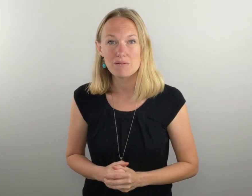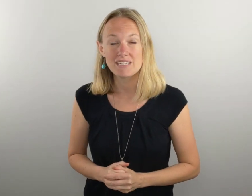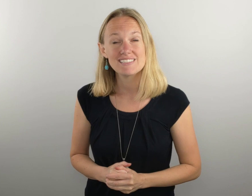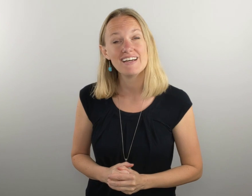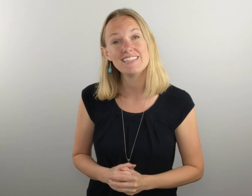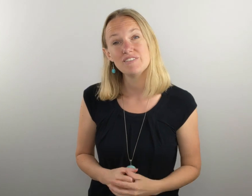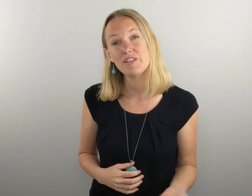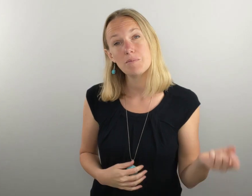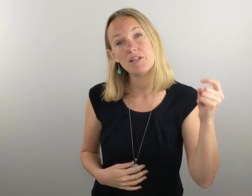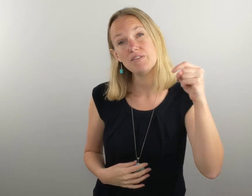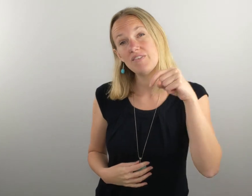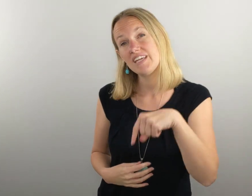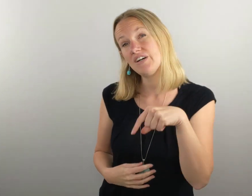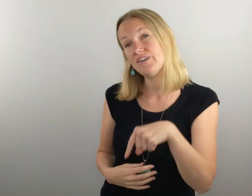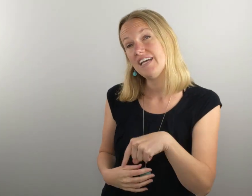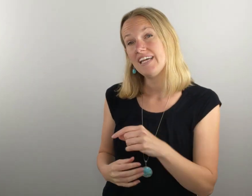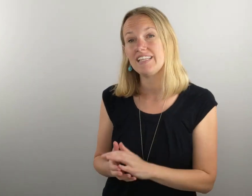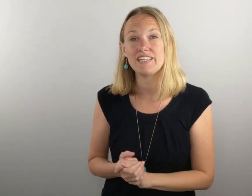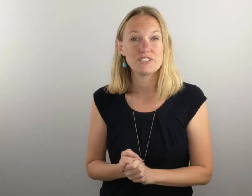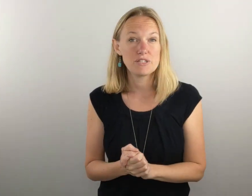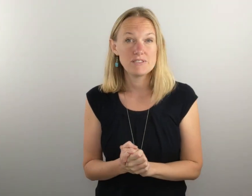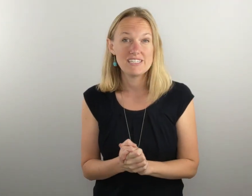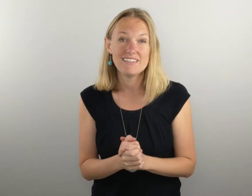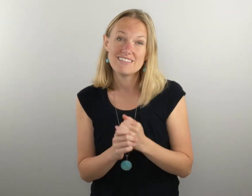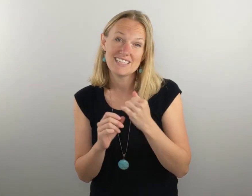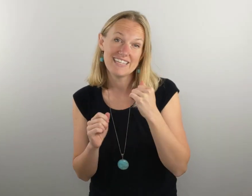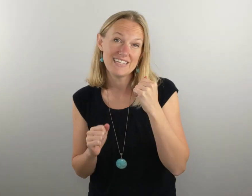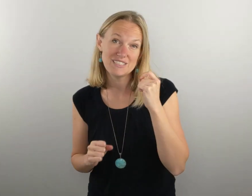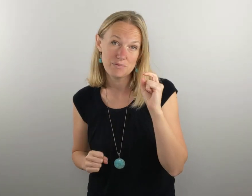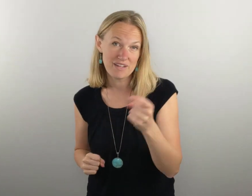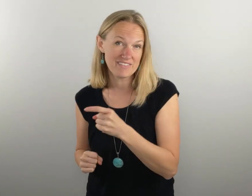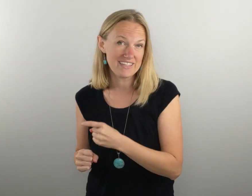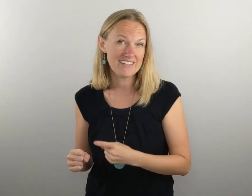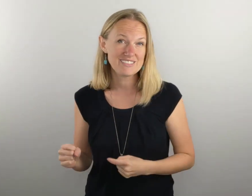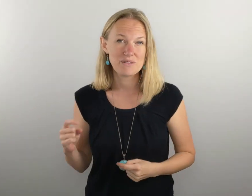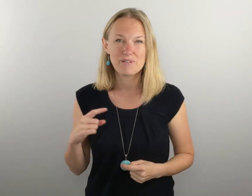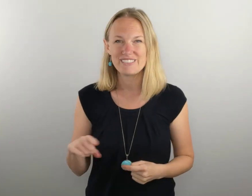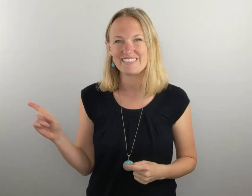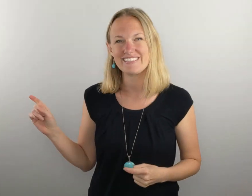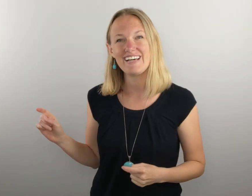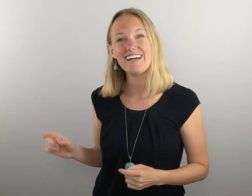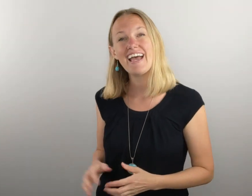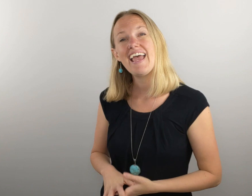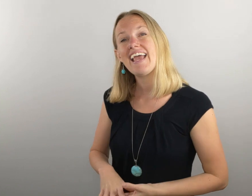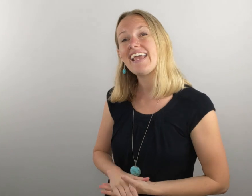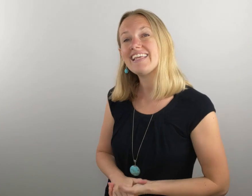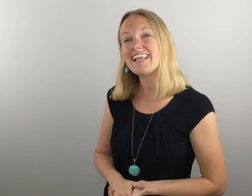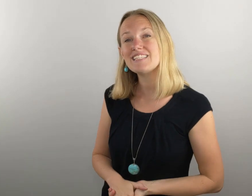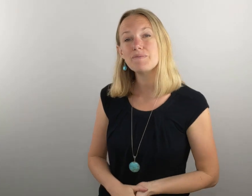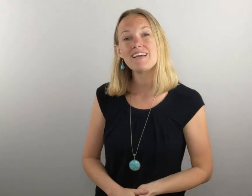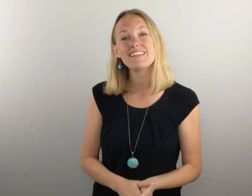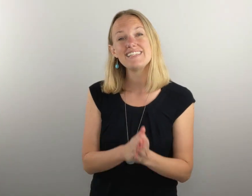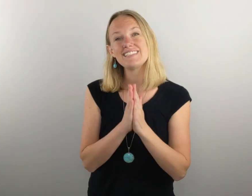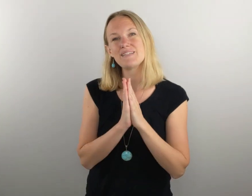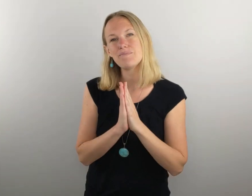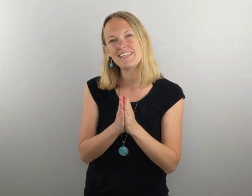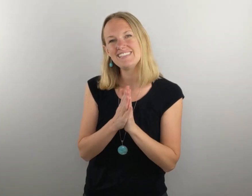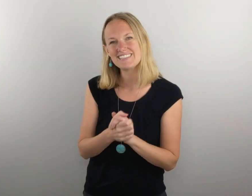my signs. If you look below the video, in the description, there's a link to print out the lyrics or purchase the song. And last but not least, please